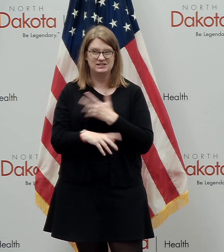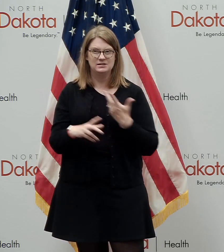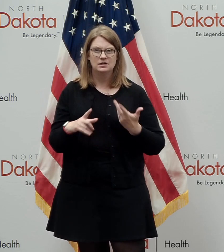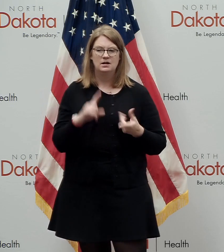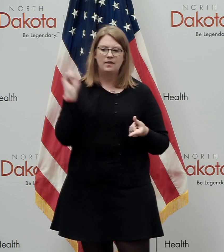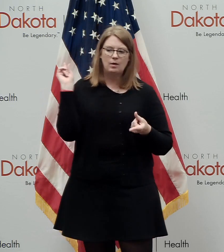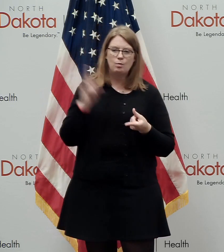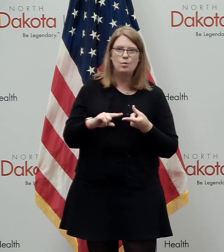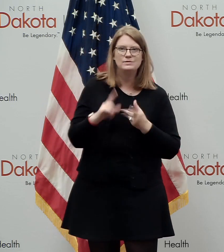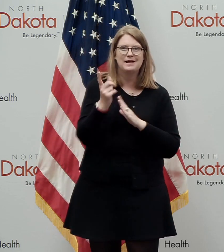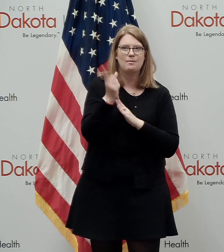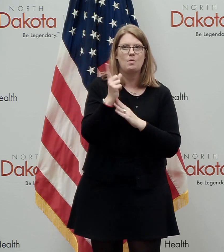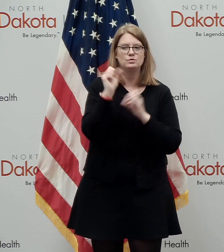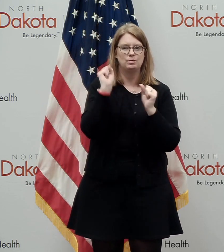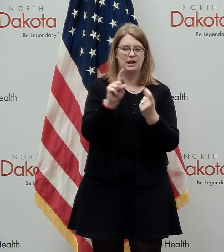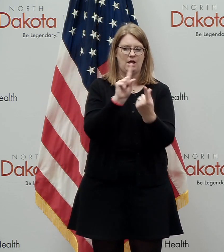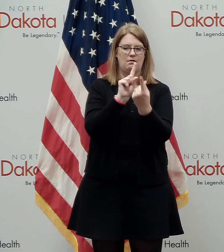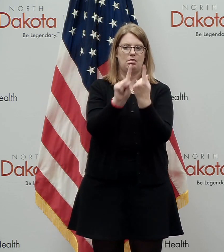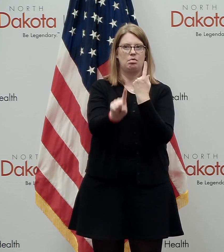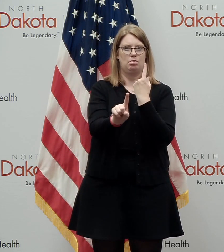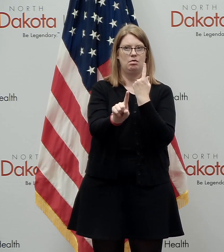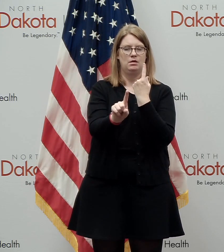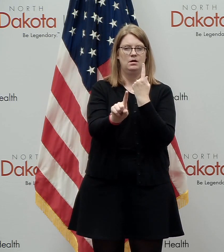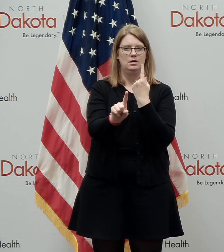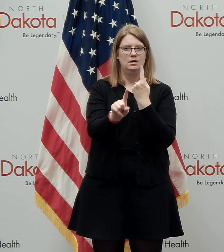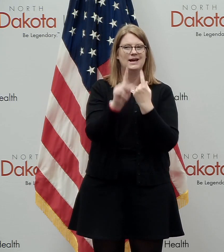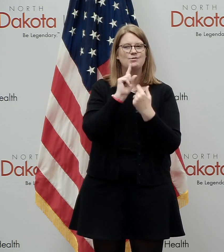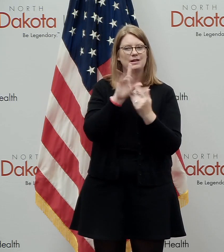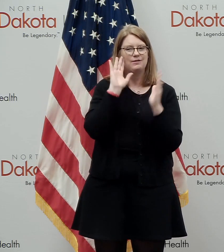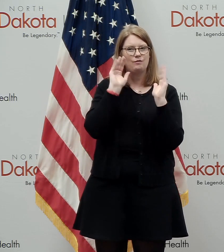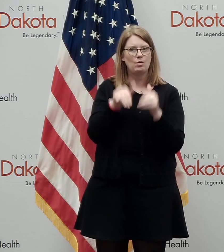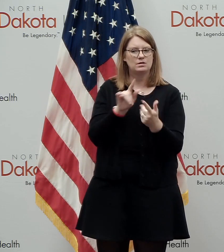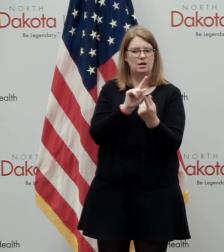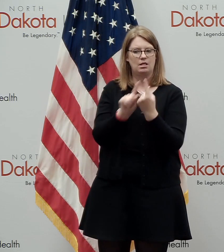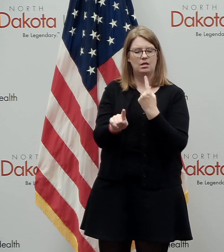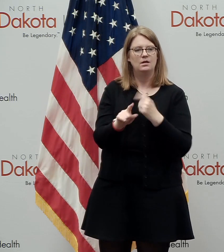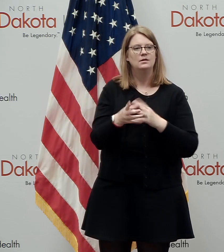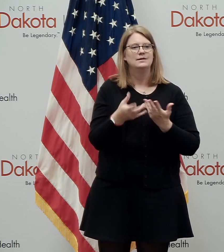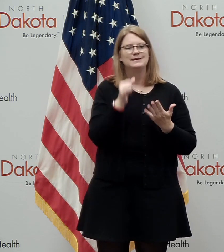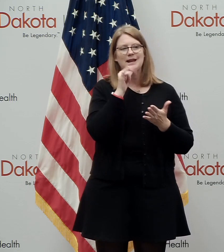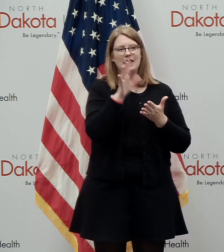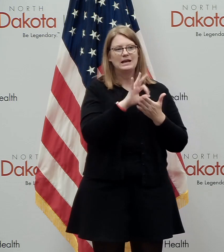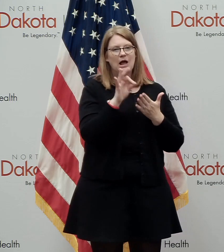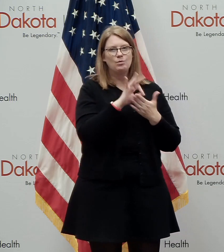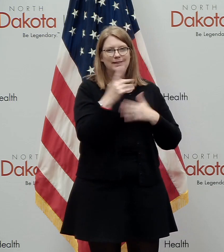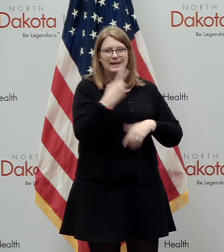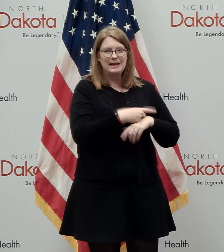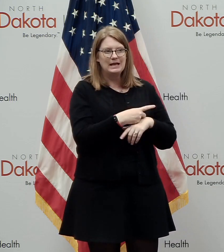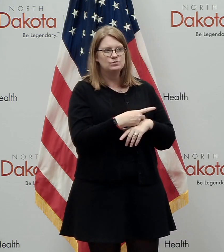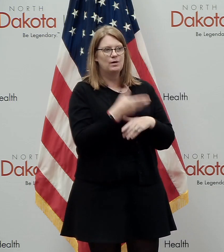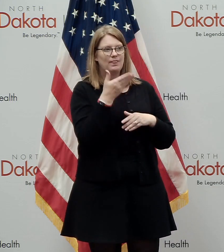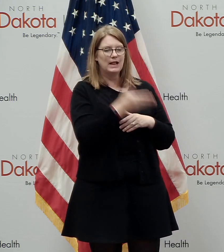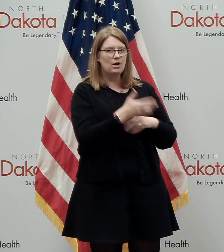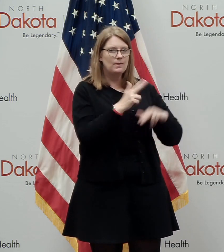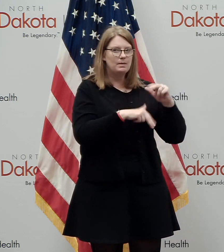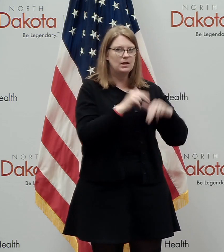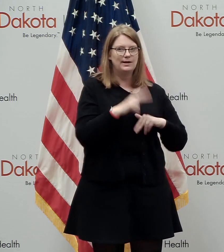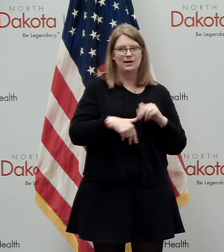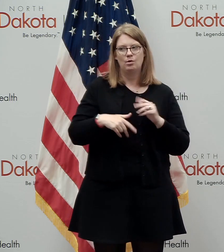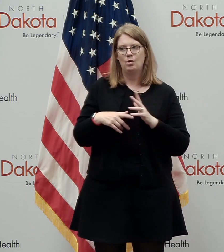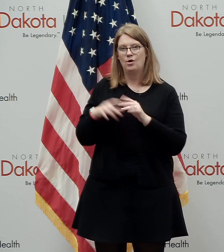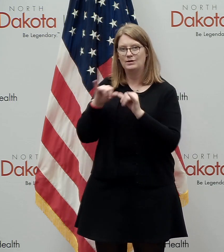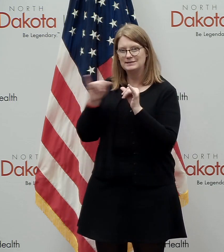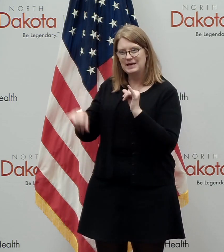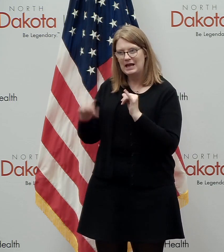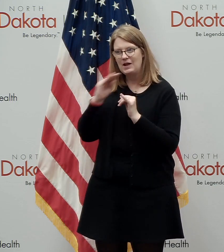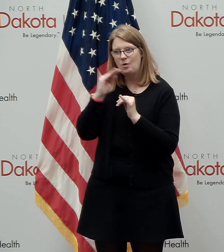moments, and I think we want to focus on transmissible moments, not counting the number of days we're either in or out of the building. And so, again, as